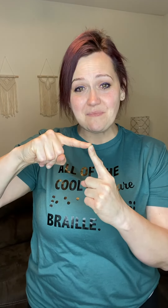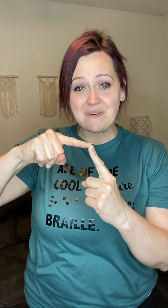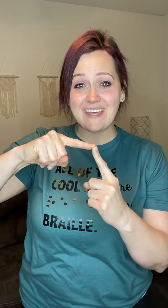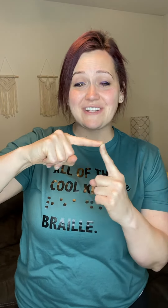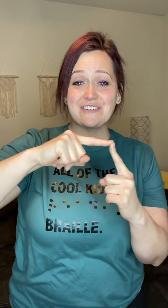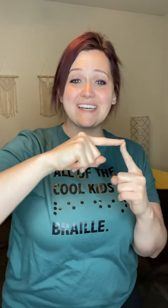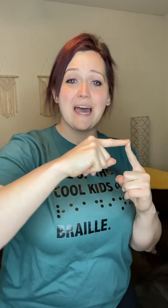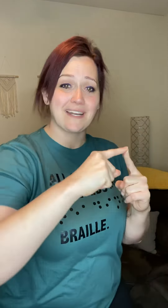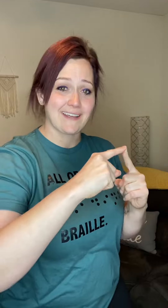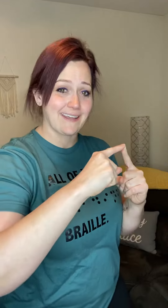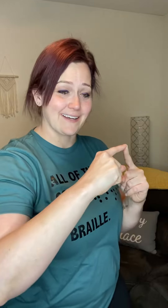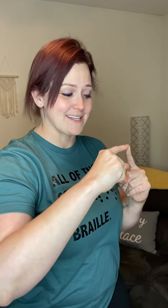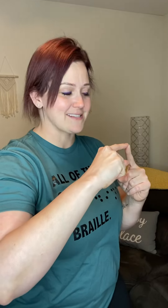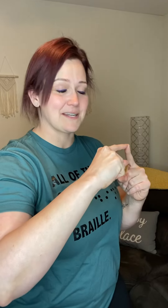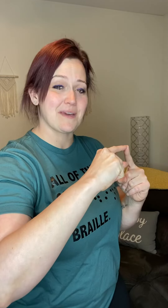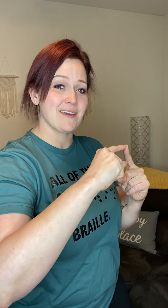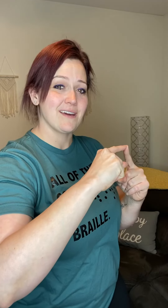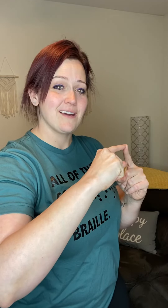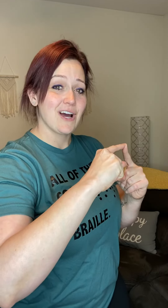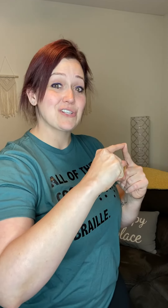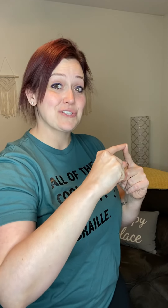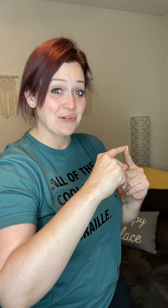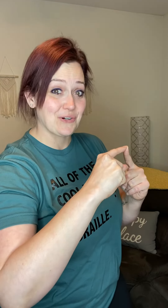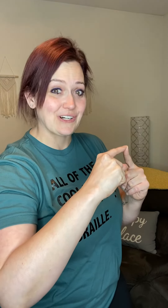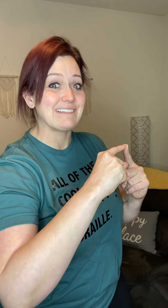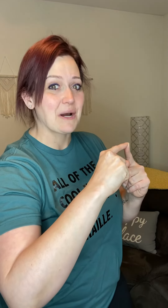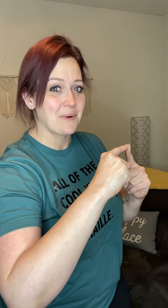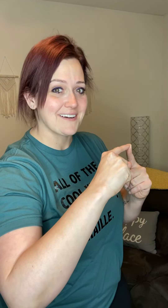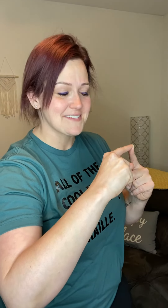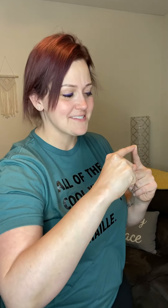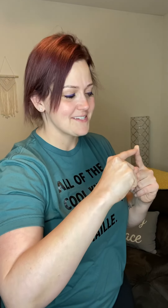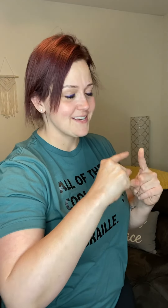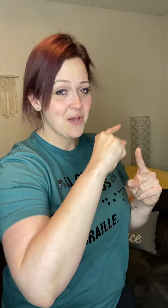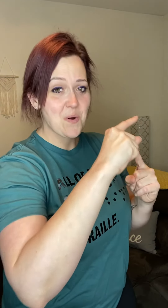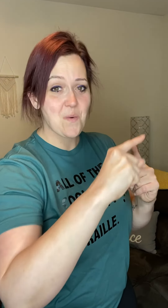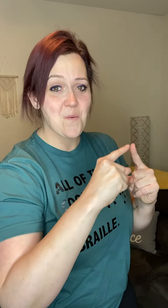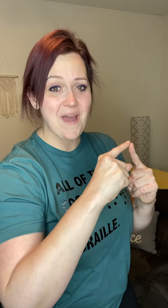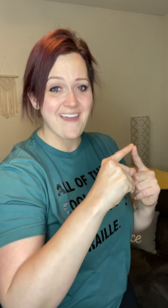But then your dominant hand is going to make a circle clockwise. When.